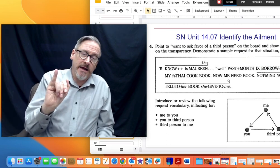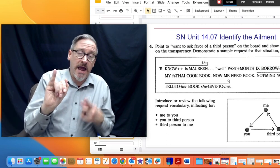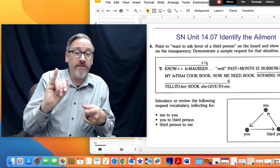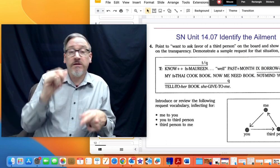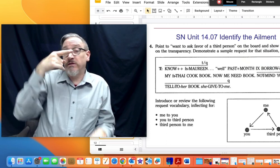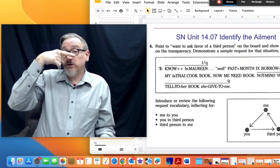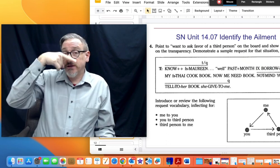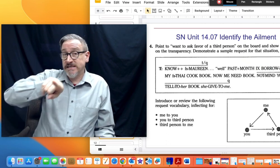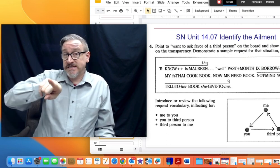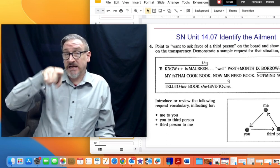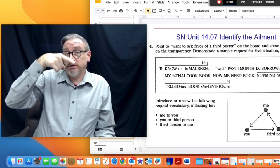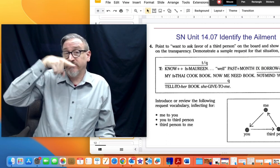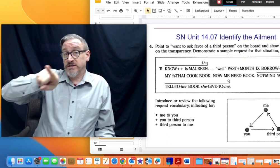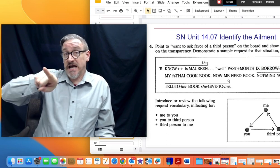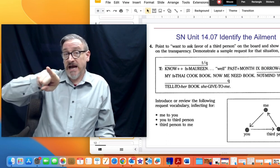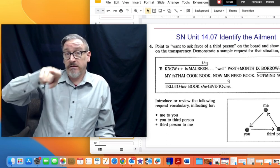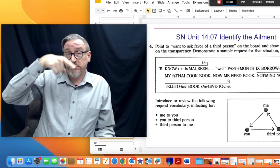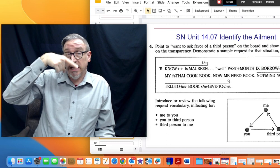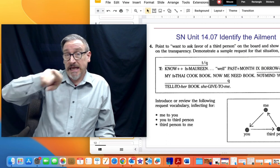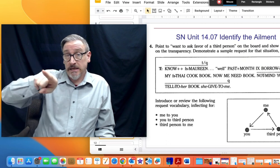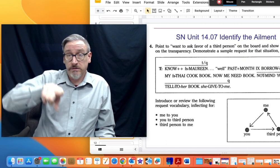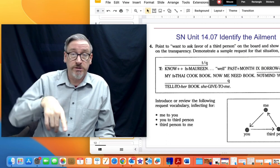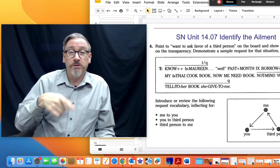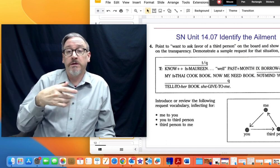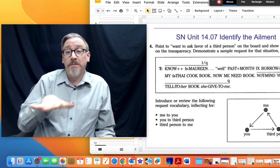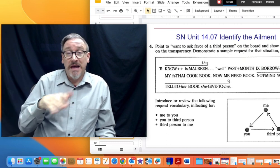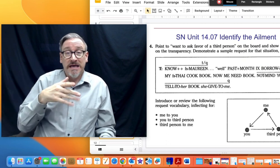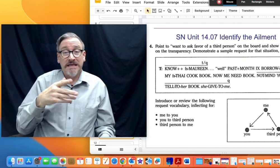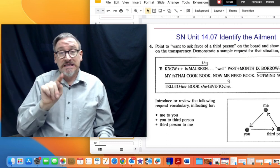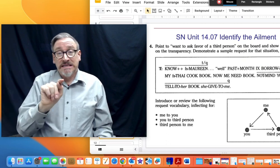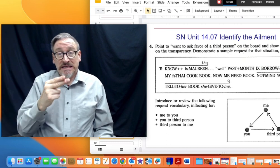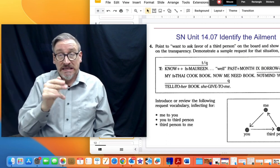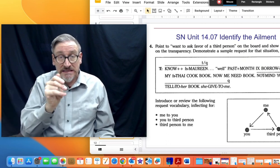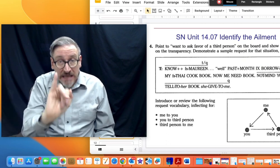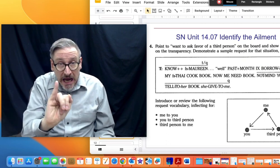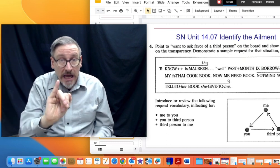Thai, and this is the actual side for Thailand. So